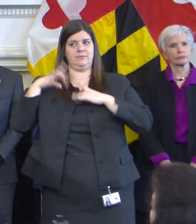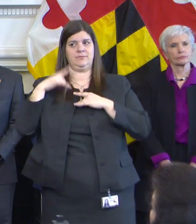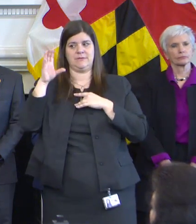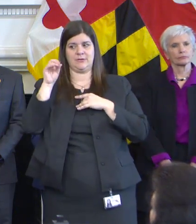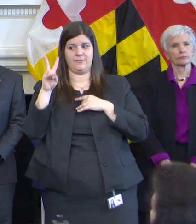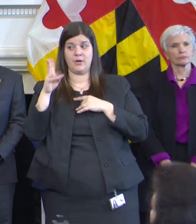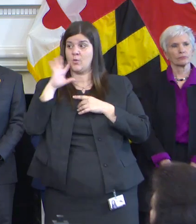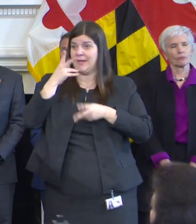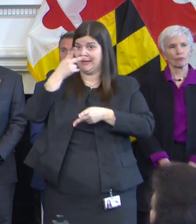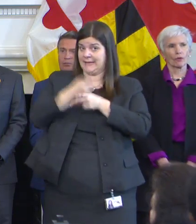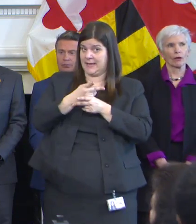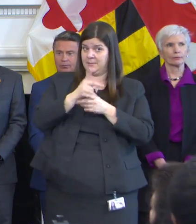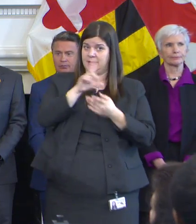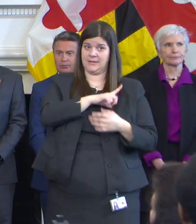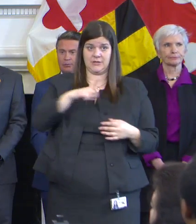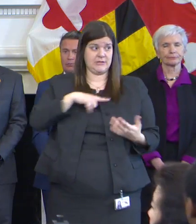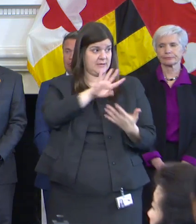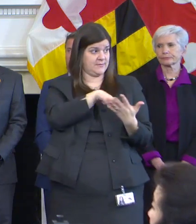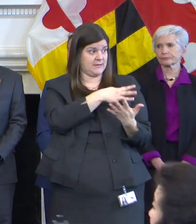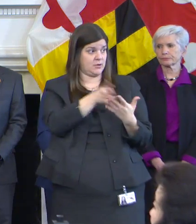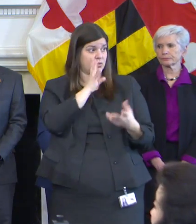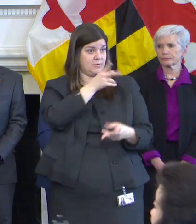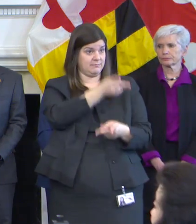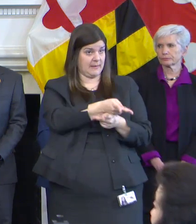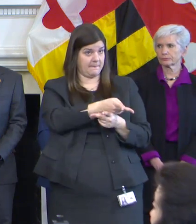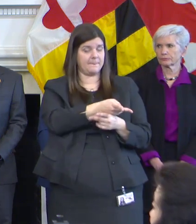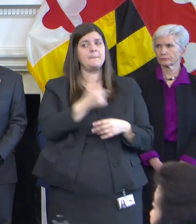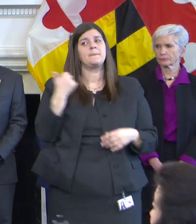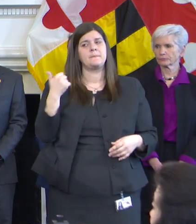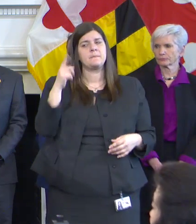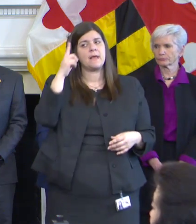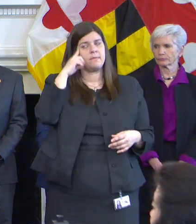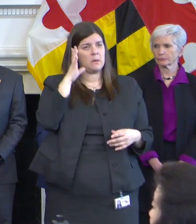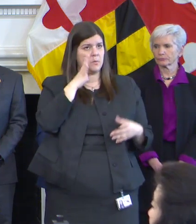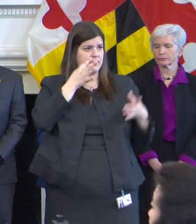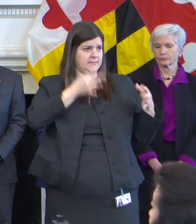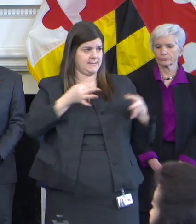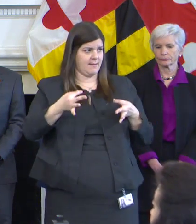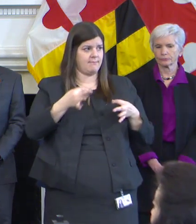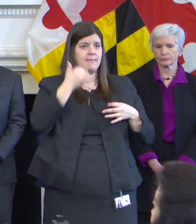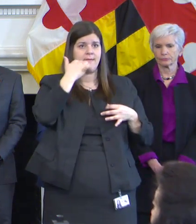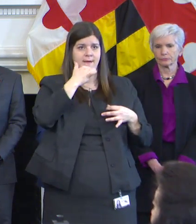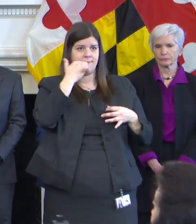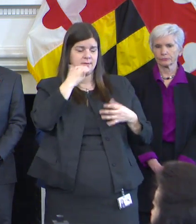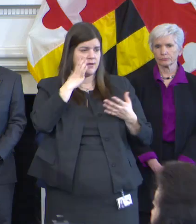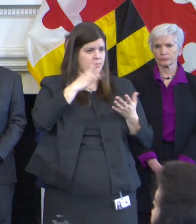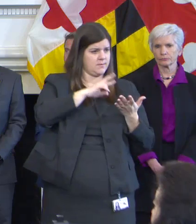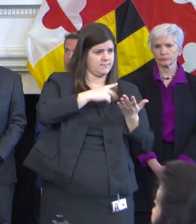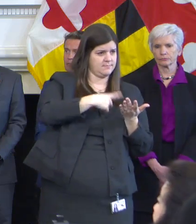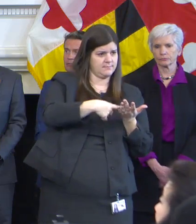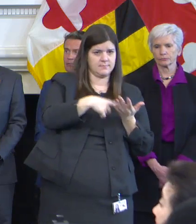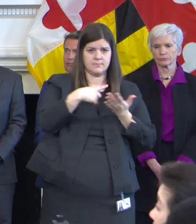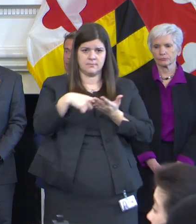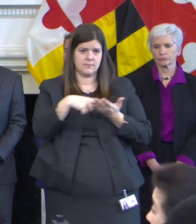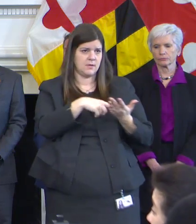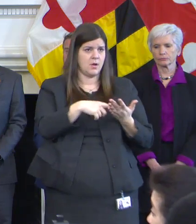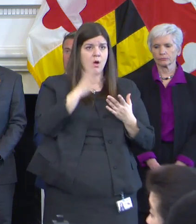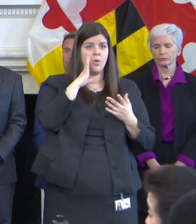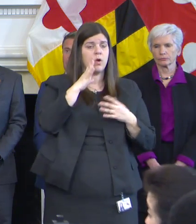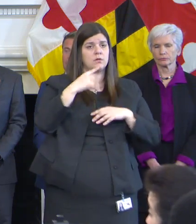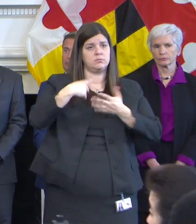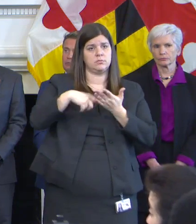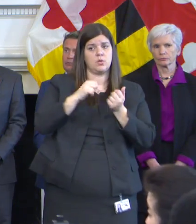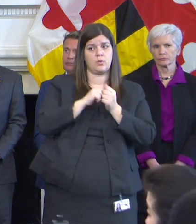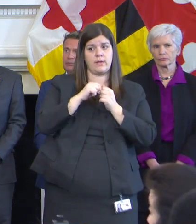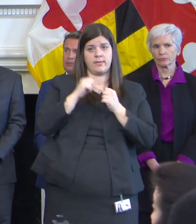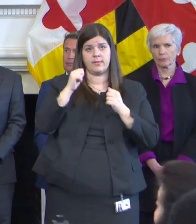this point, I think we're just going to take that day by day, and we'll certainly consult with the presiding officers on what their feelings are.